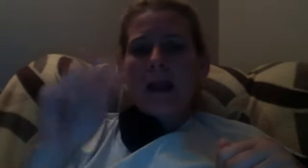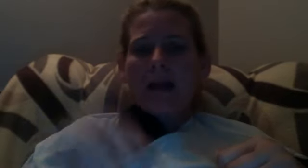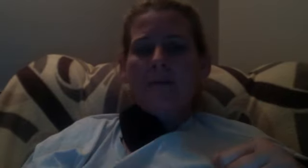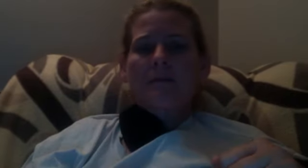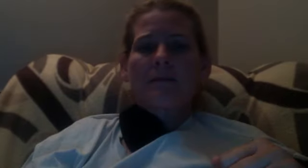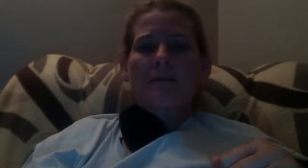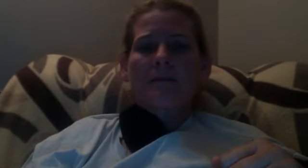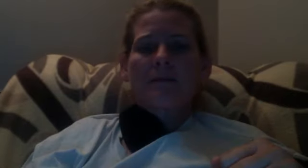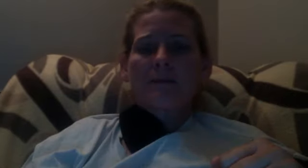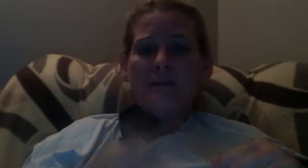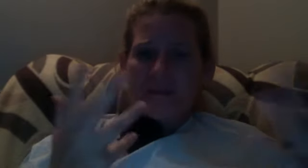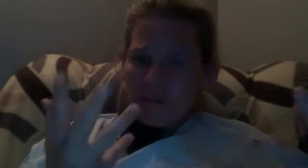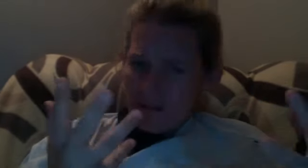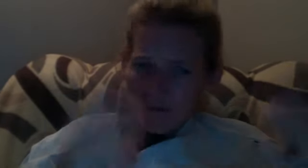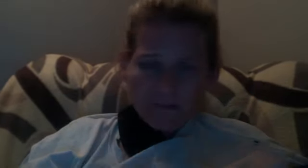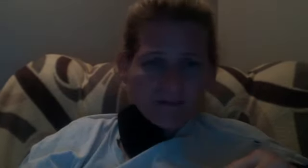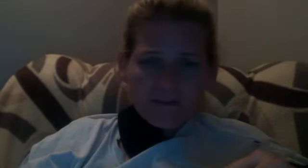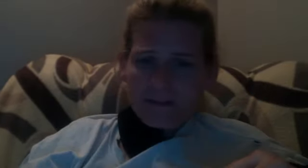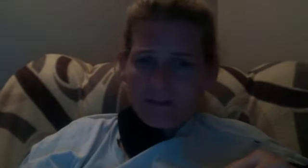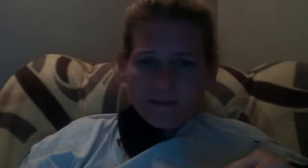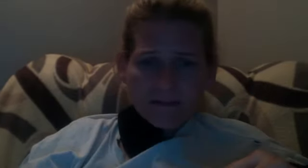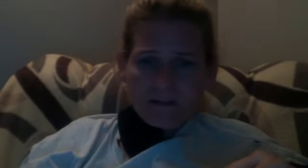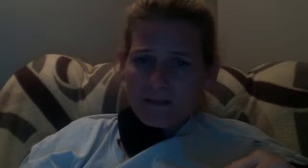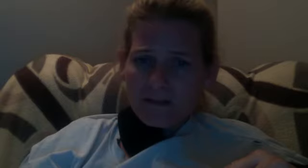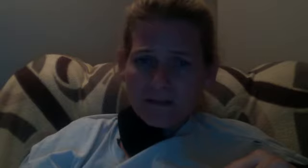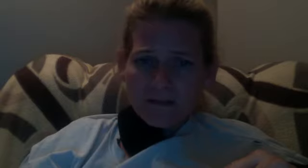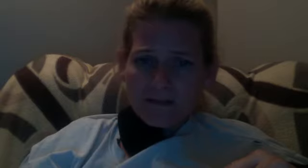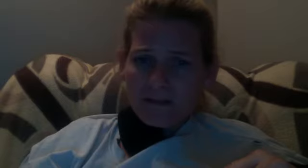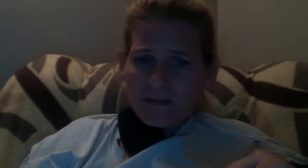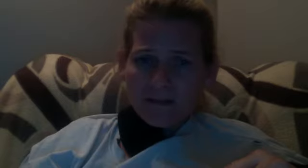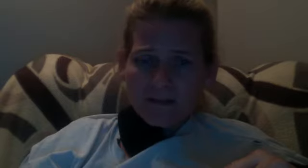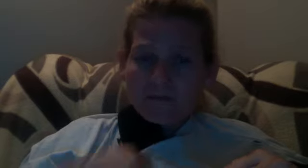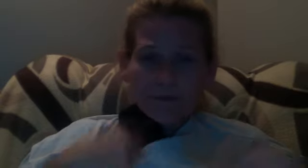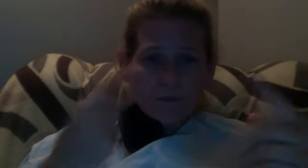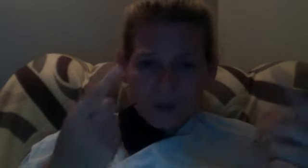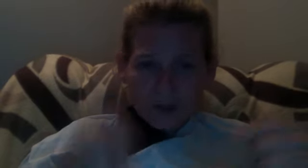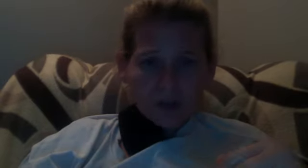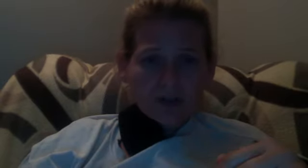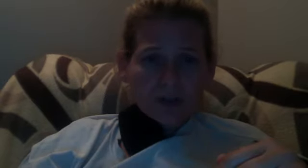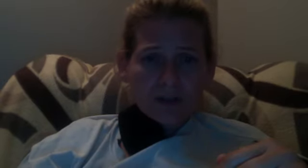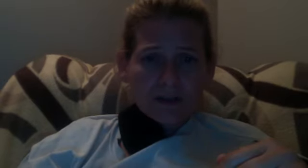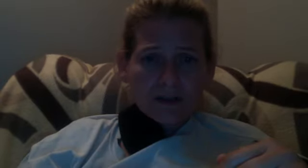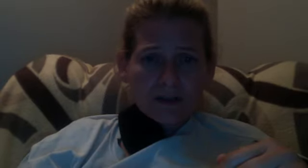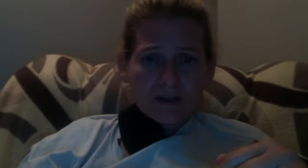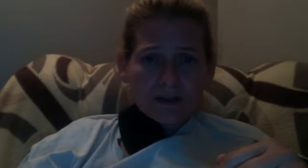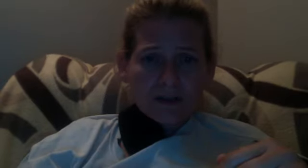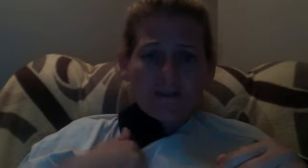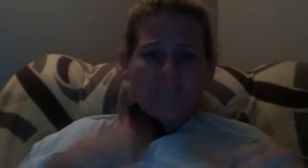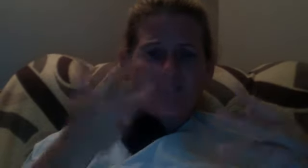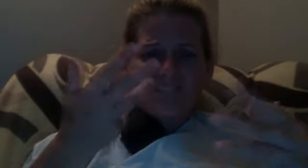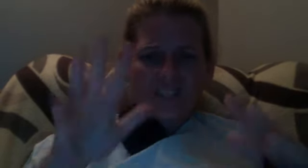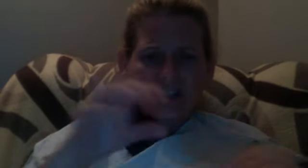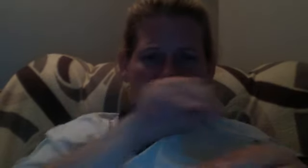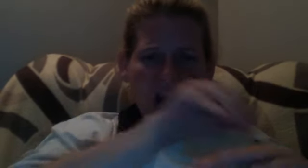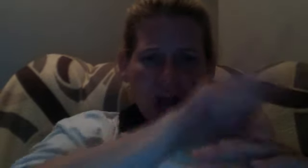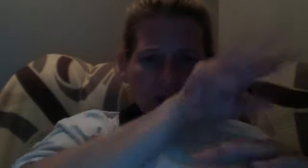$50. That'll work. Serious? Yeah. I've just always had a passion for motorcycles since I was 12 years old, so I was feeling pretty good.